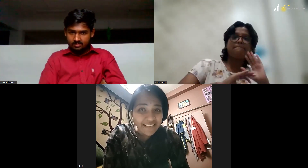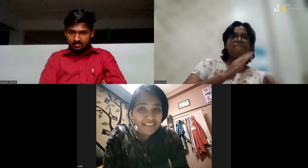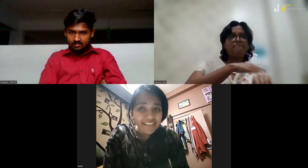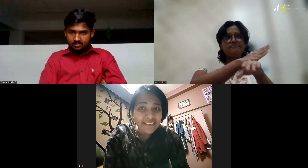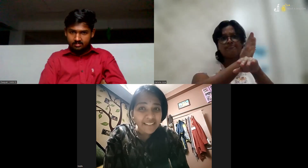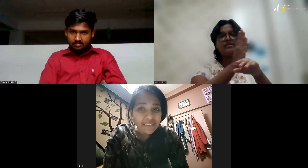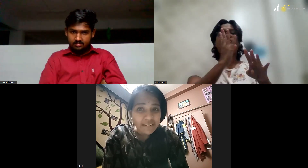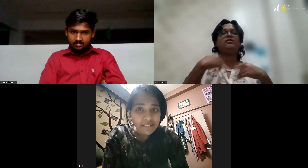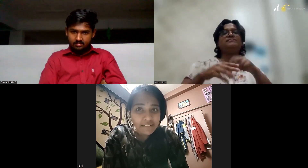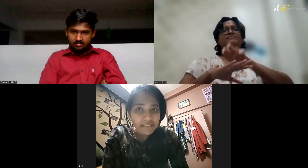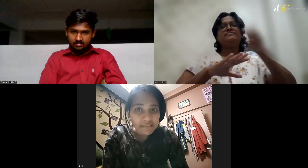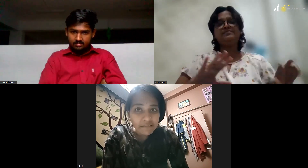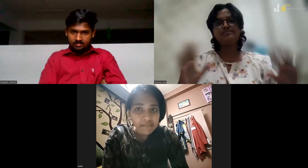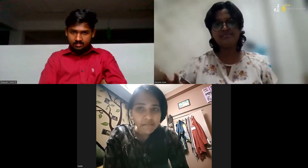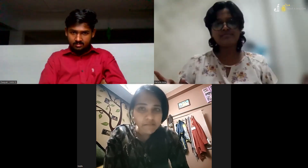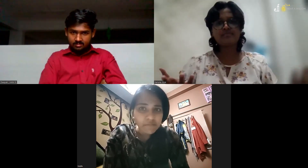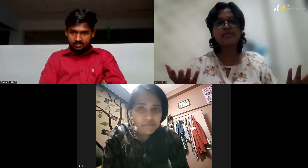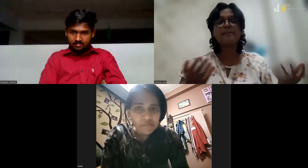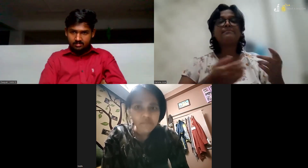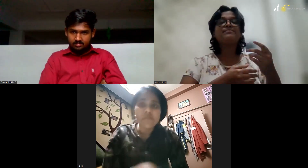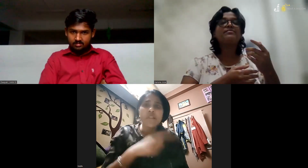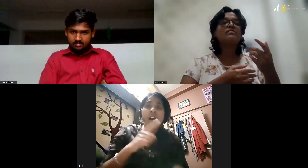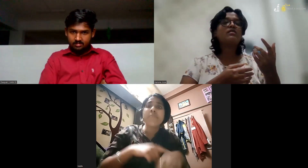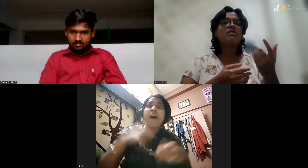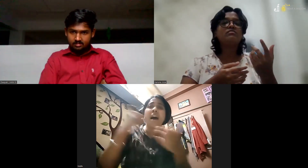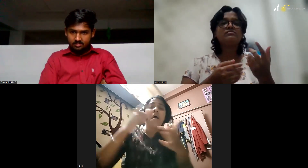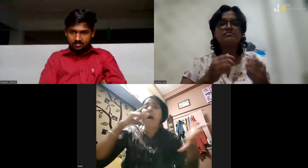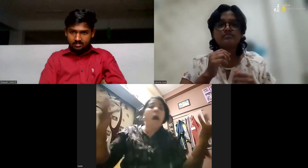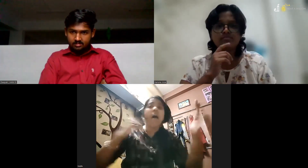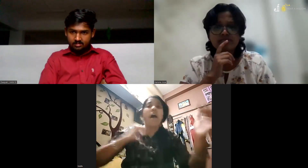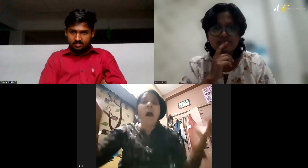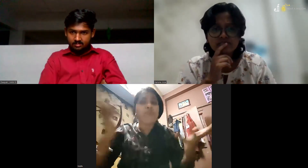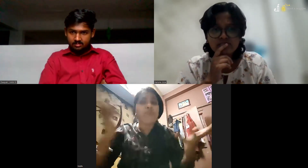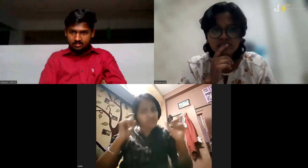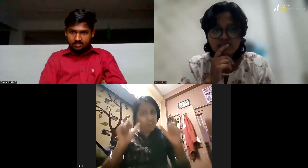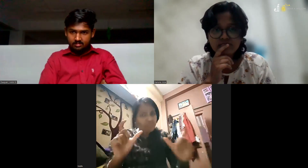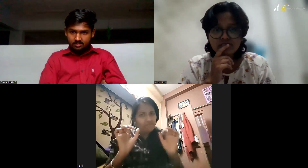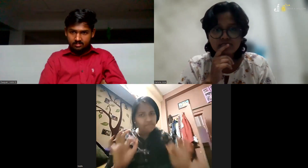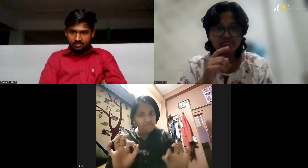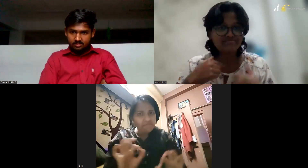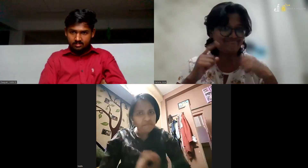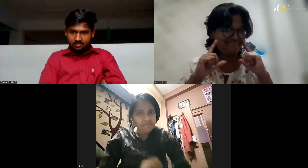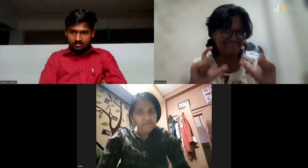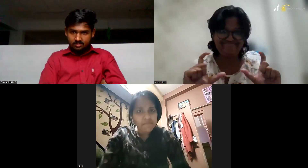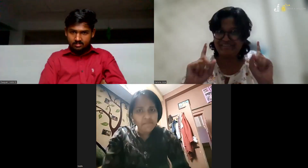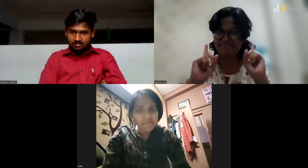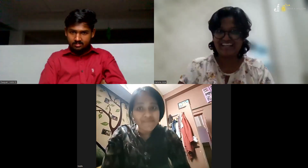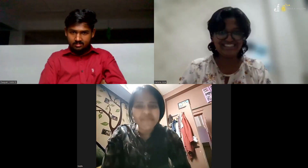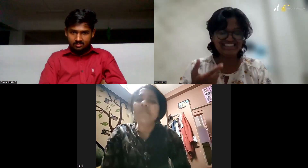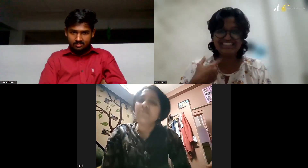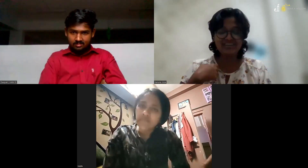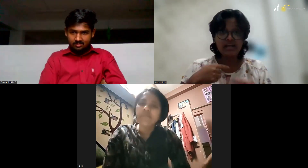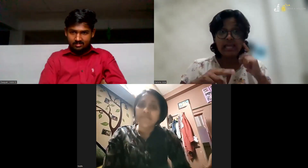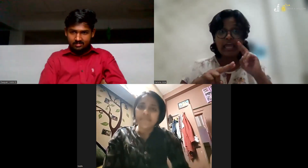wake up around 4 a.m. or something like that. And then I just do accordingly. No, so did you face